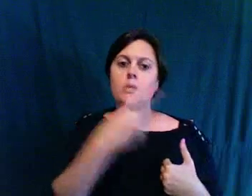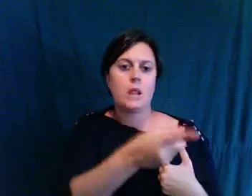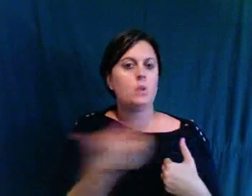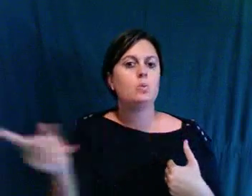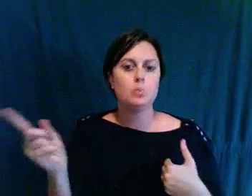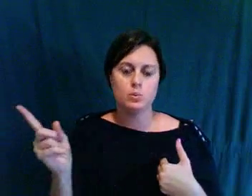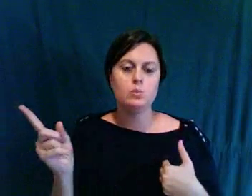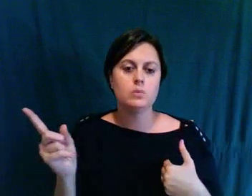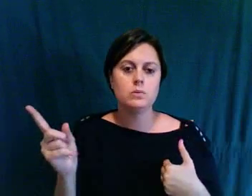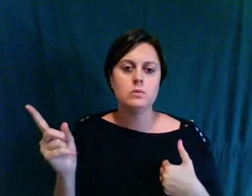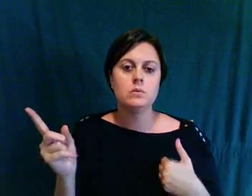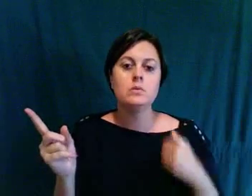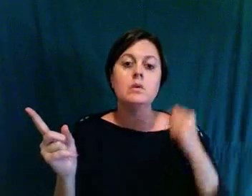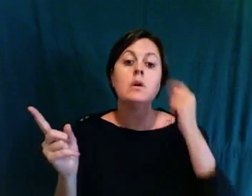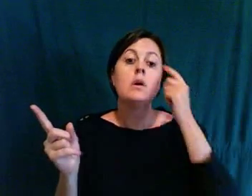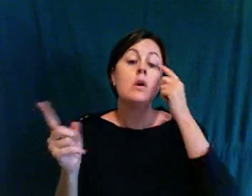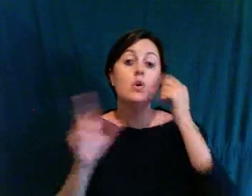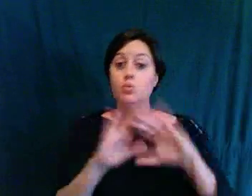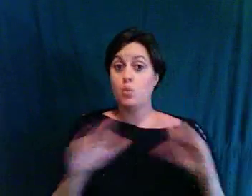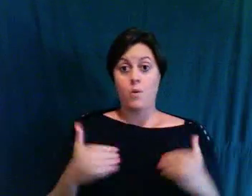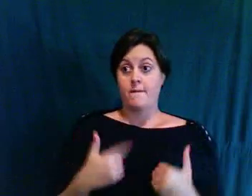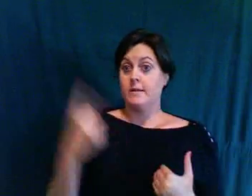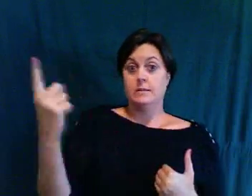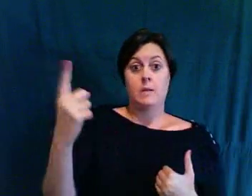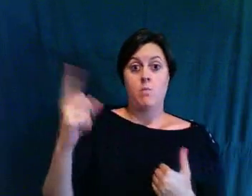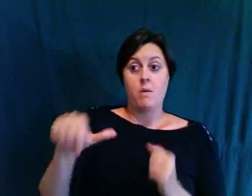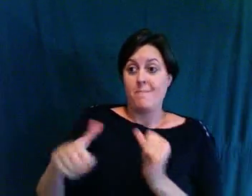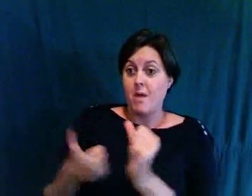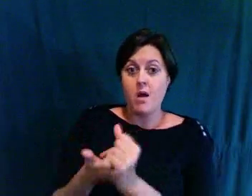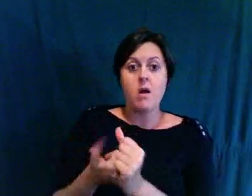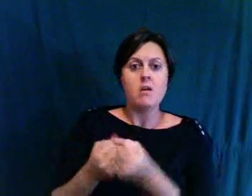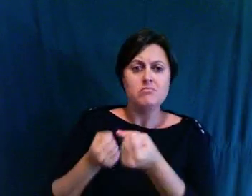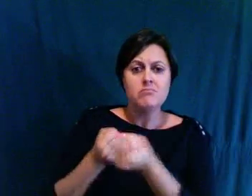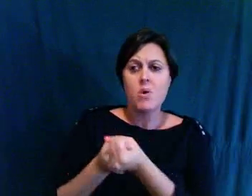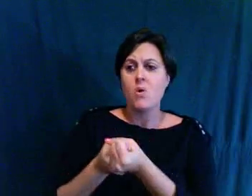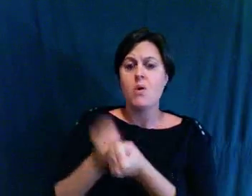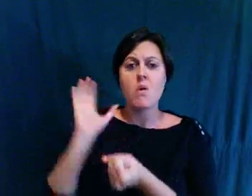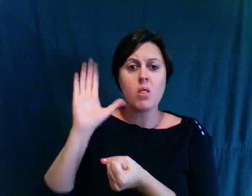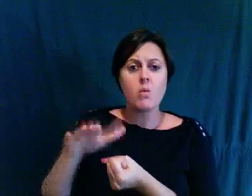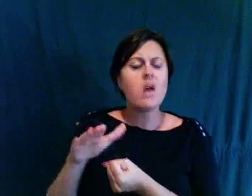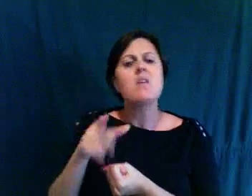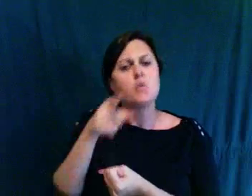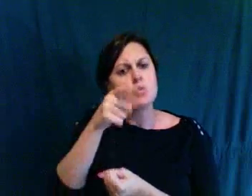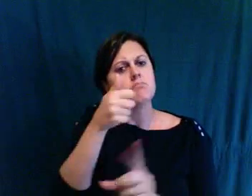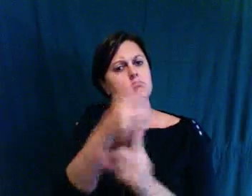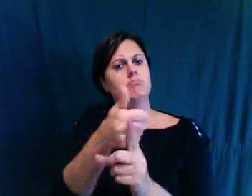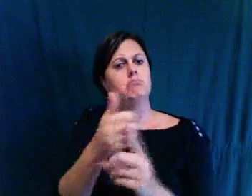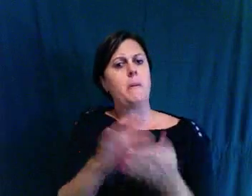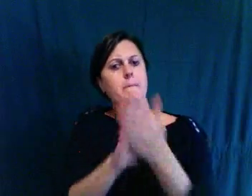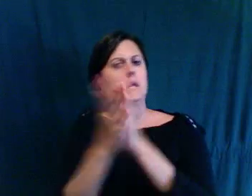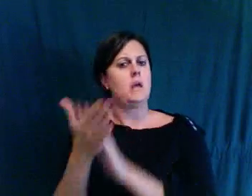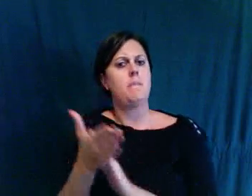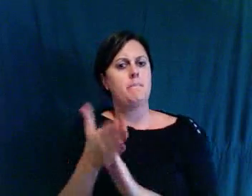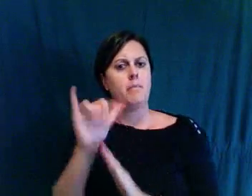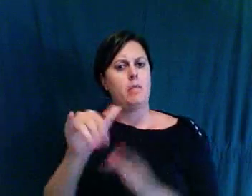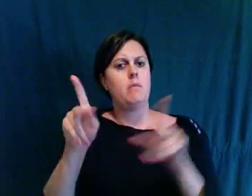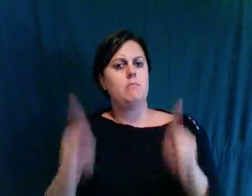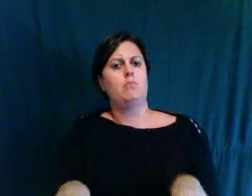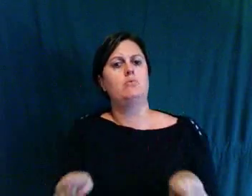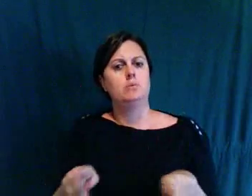that person can be you. Absolutely. You have got to give yourself the permission and the expectation